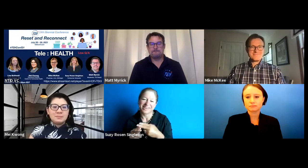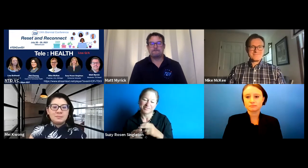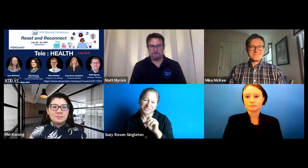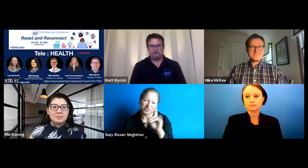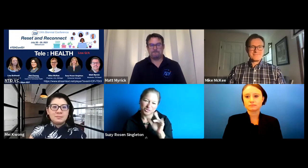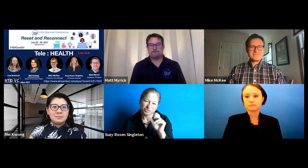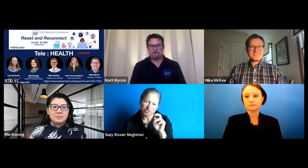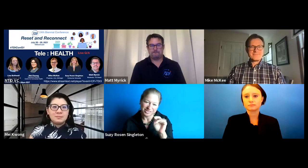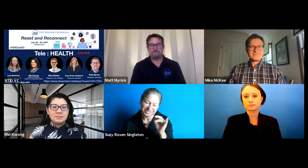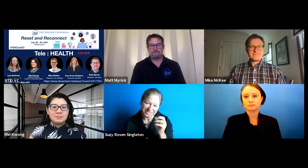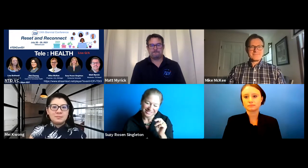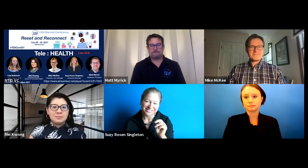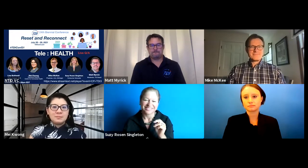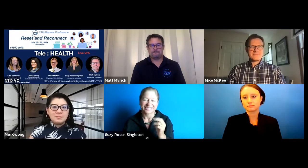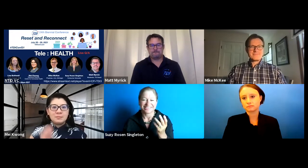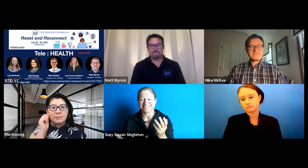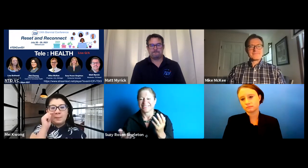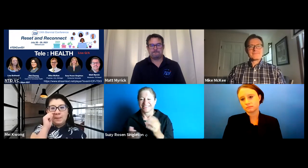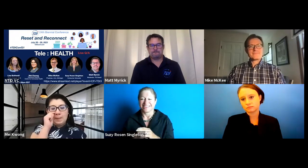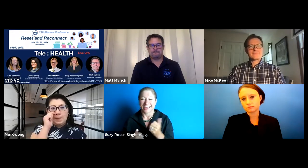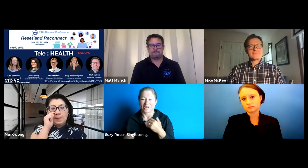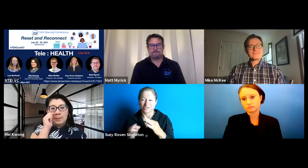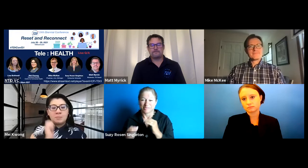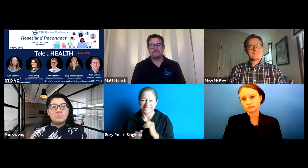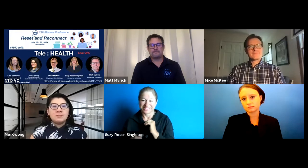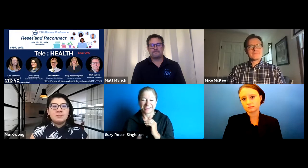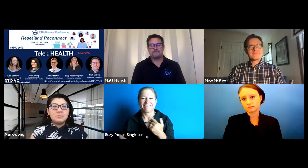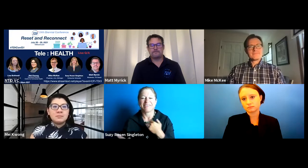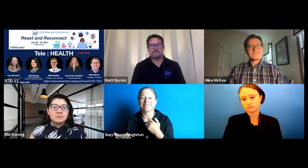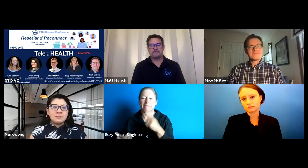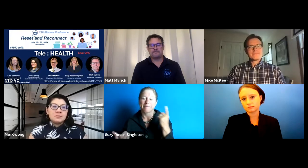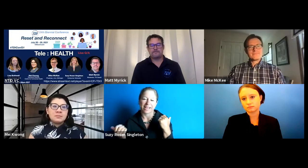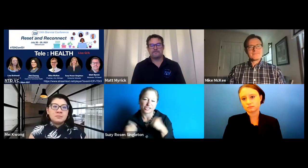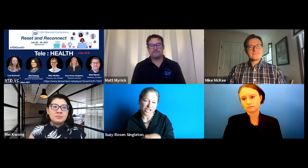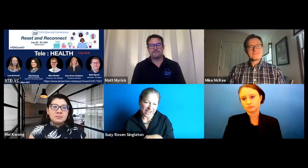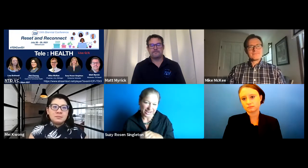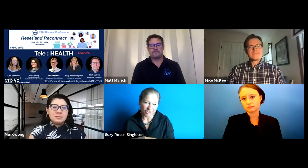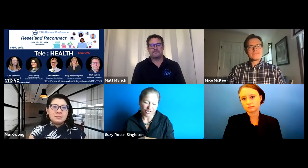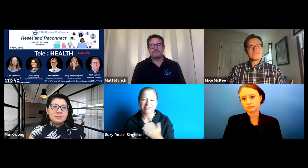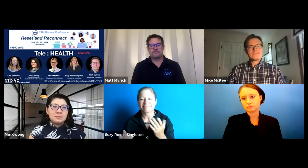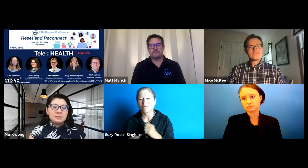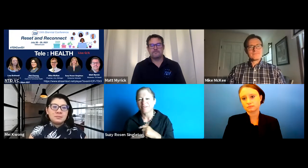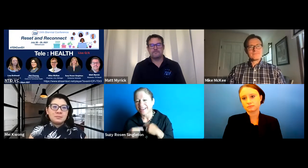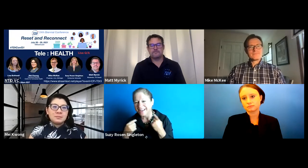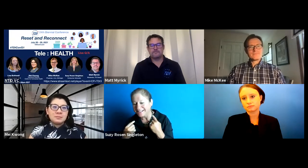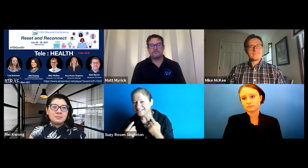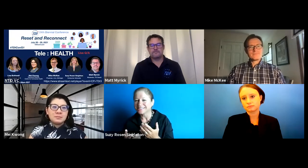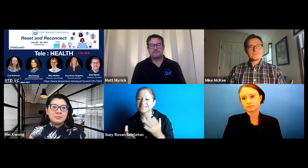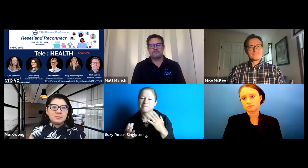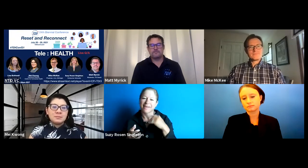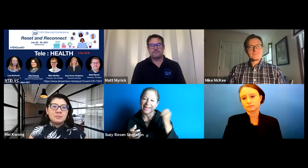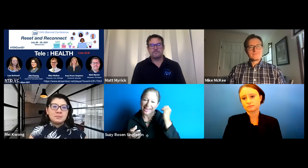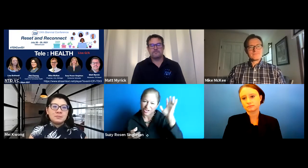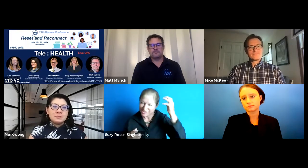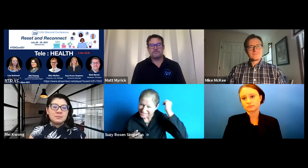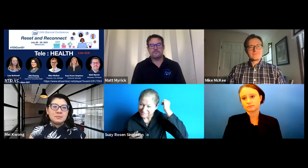Hi, everyone. My name's Suzy Rosen Singleton. How to describe myself? I'm wearing a black